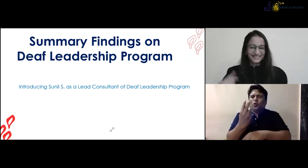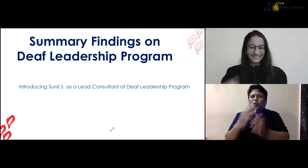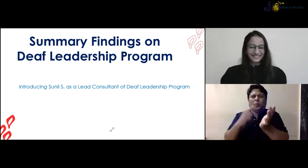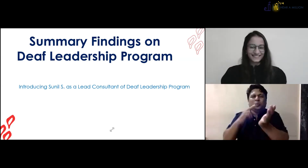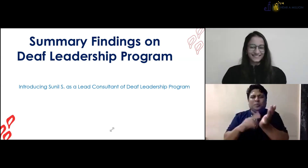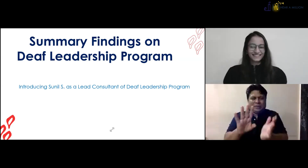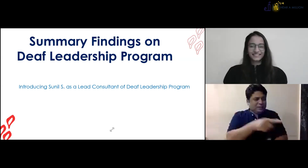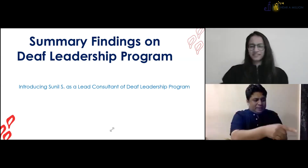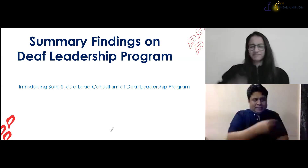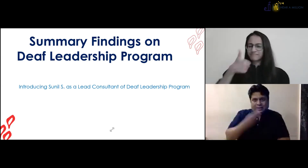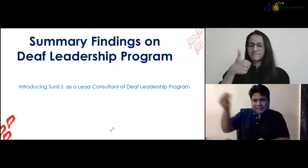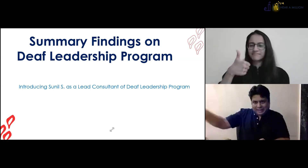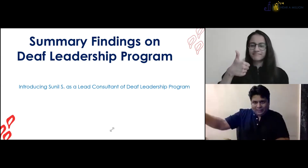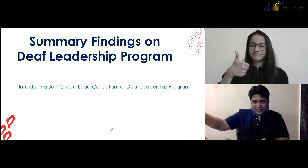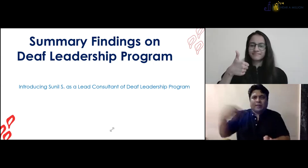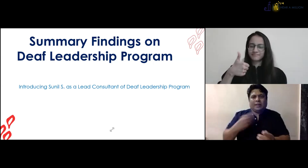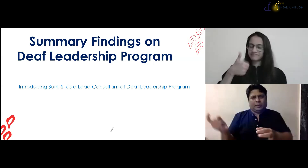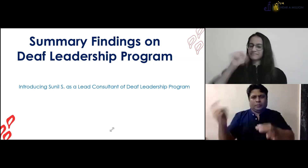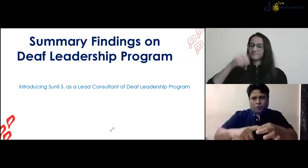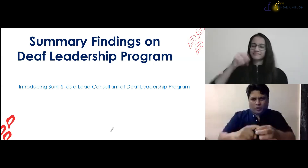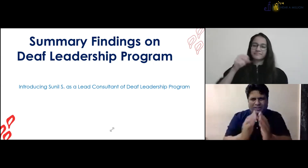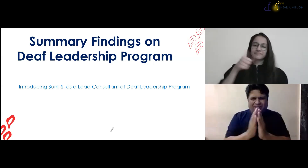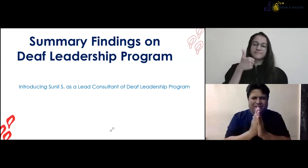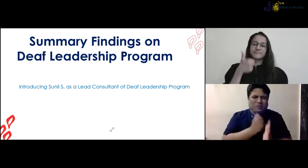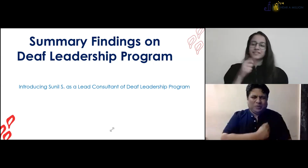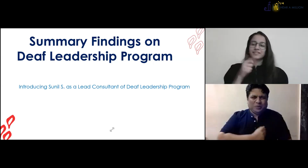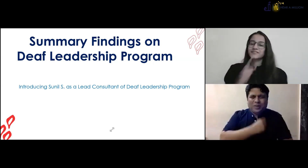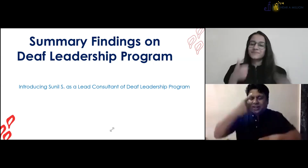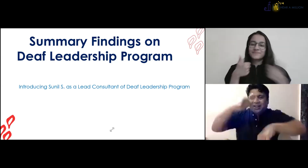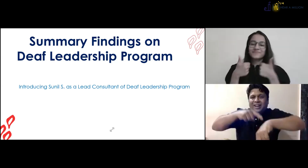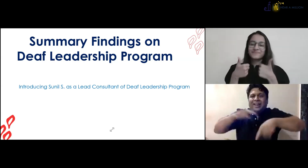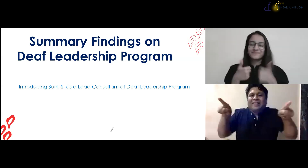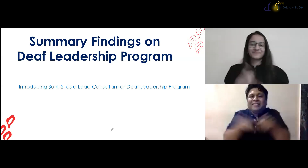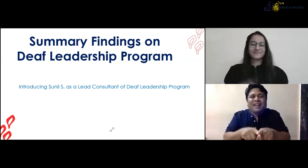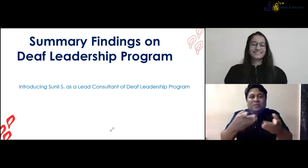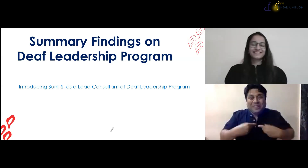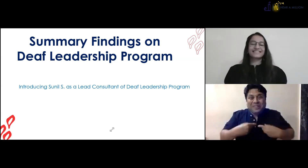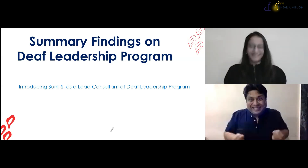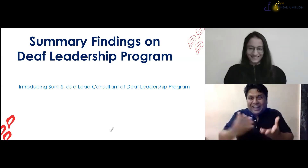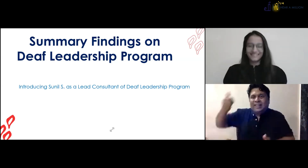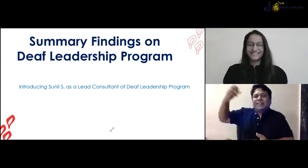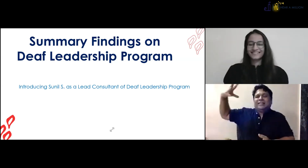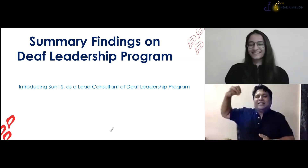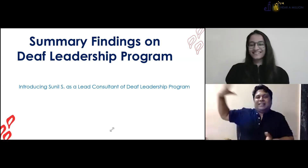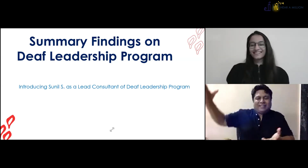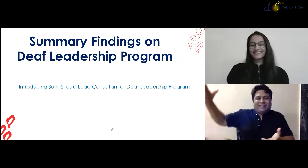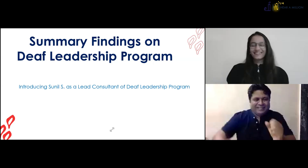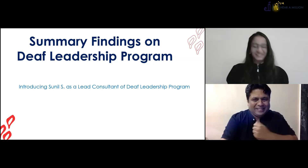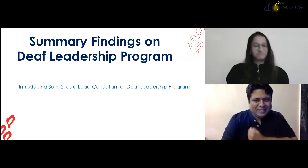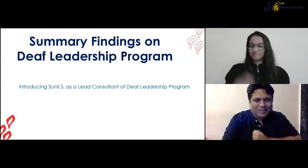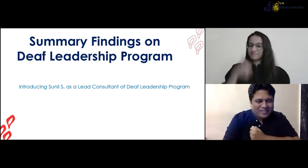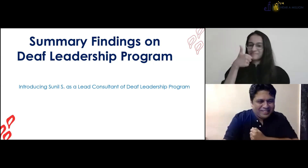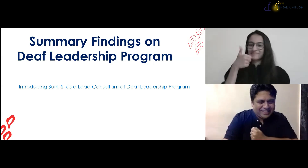I'll be presenting at that time. So let's just wait. Let me just give him the OTP and then I can come back. I'm so sorry. It's just at the same